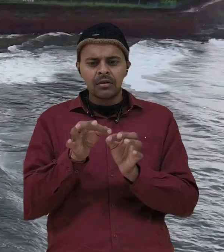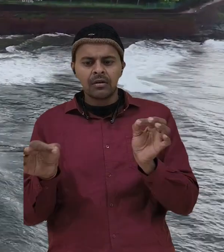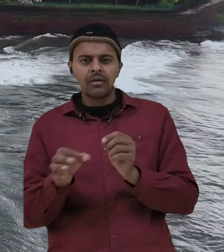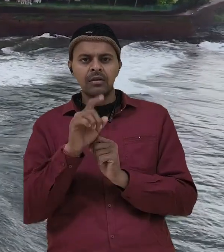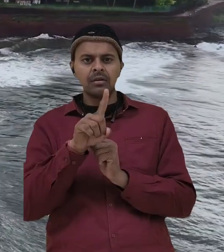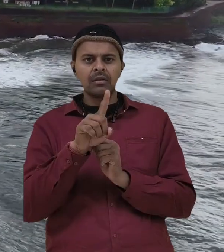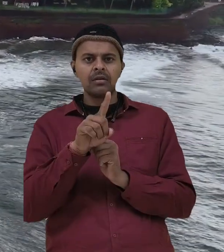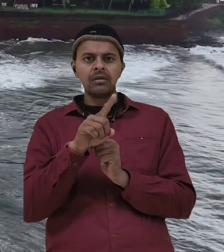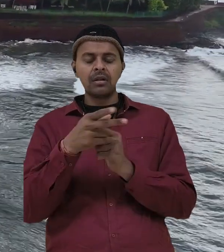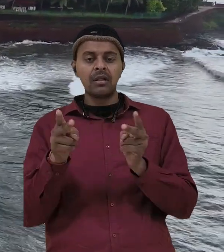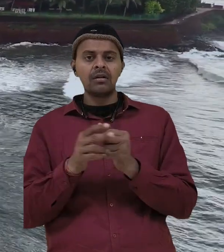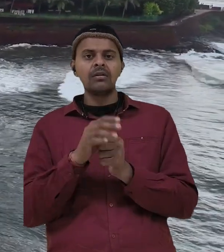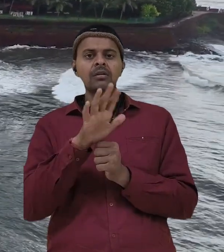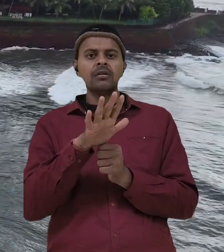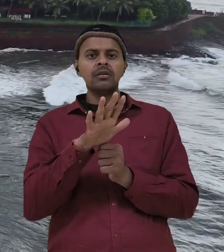section.